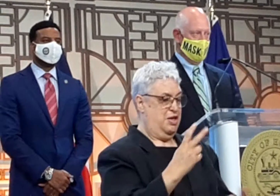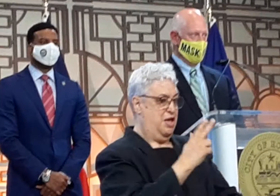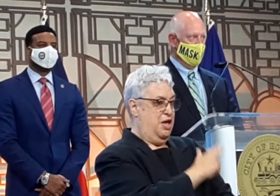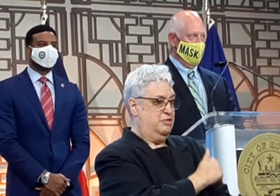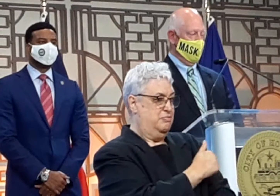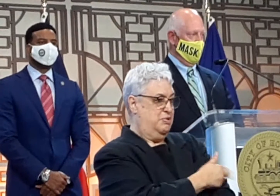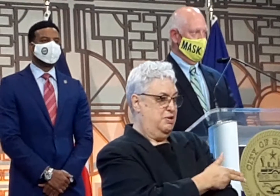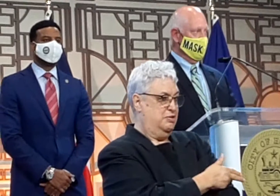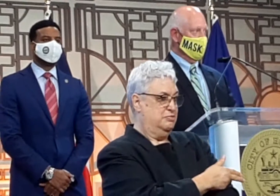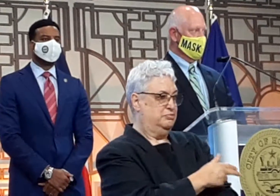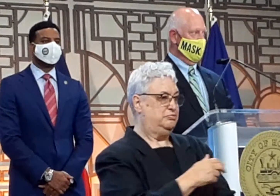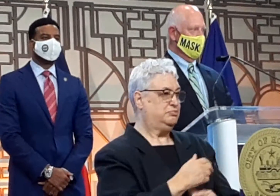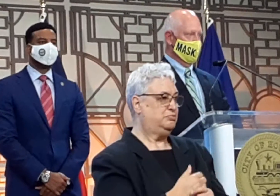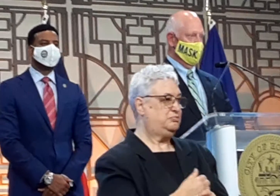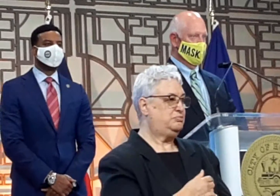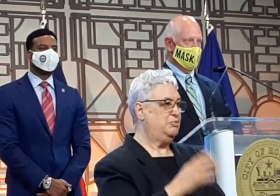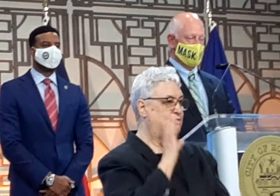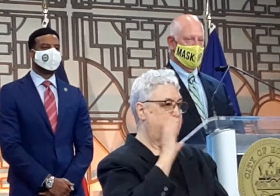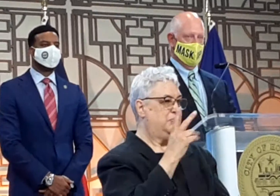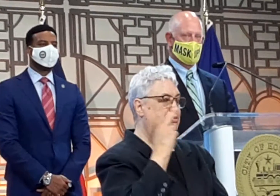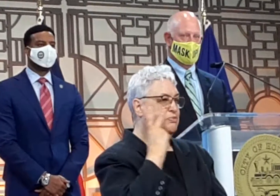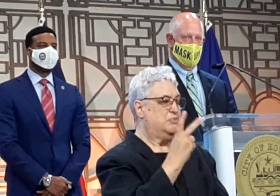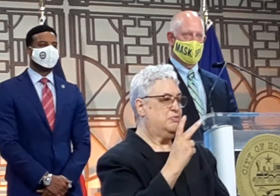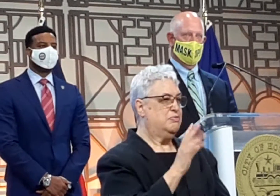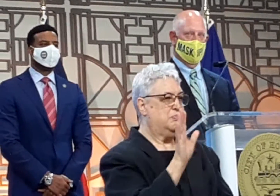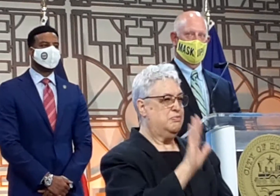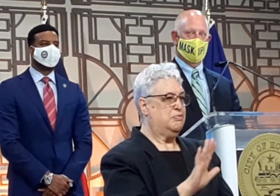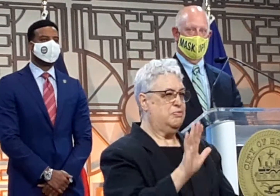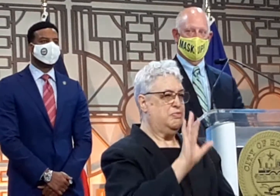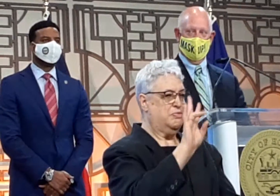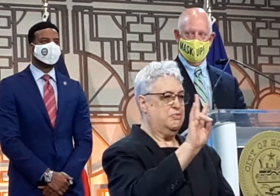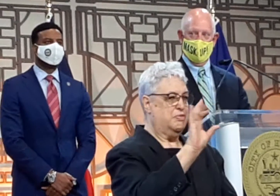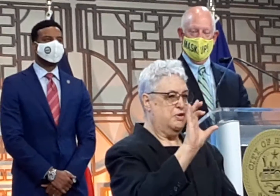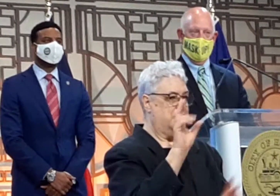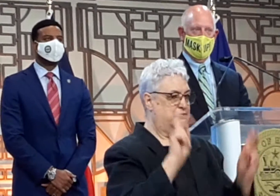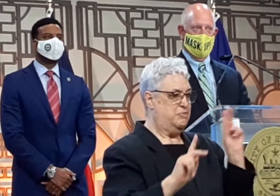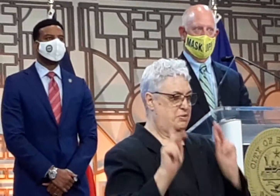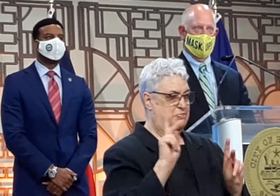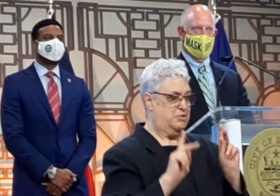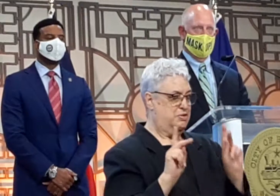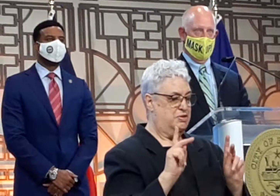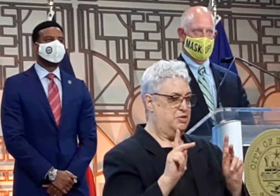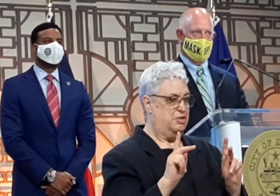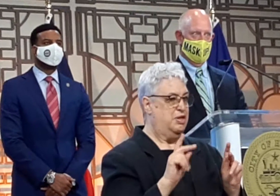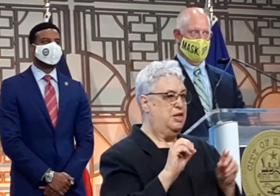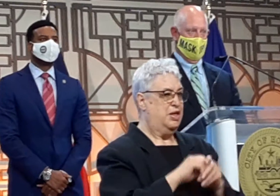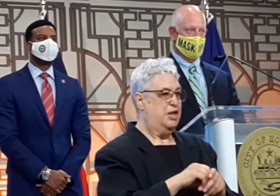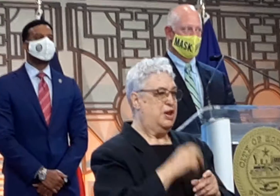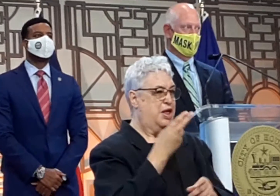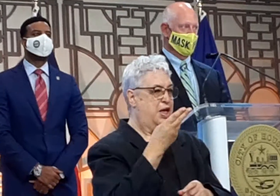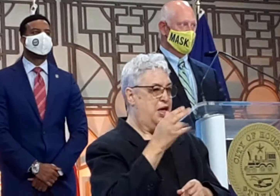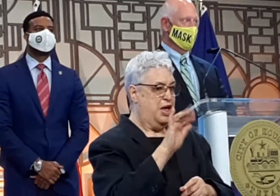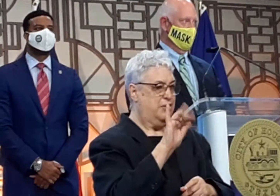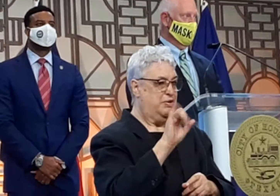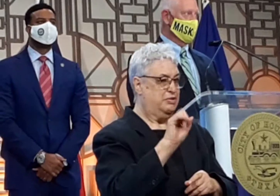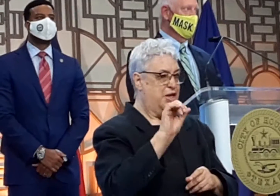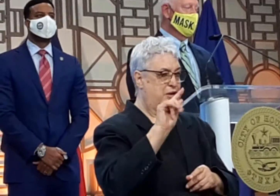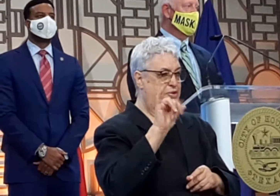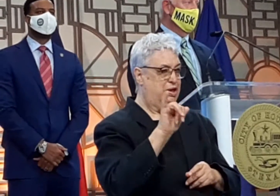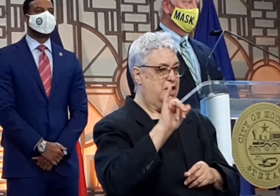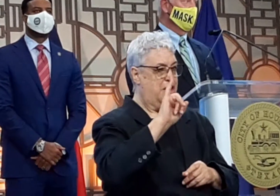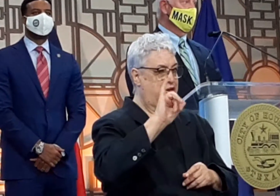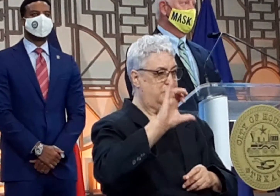go to the CETRAC webpage, you'll see that there are just about 700 people in Harris County Hospital intensive care